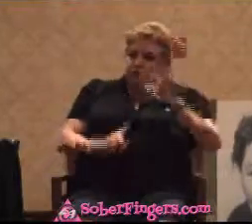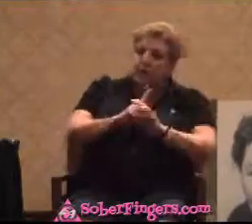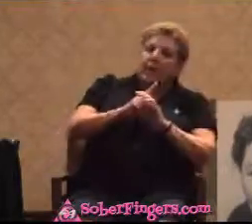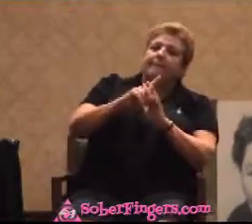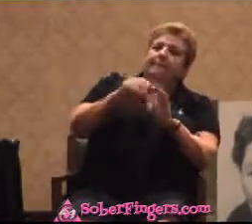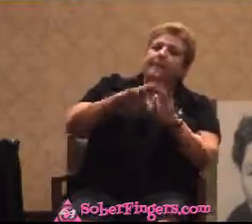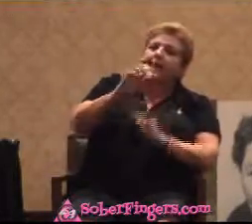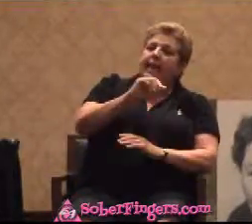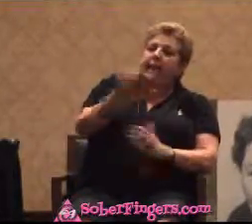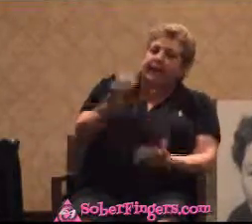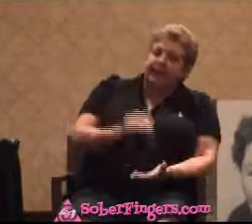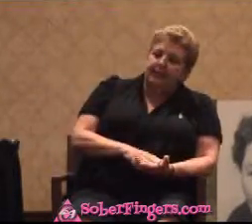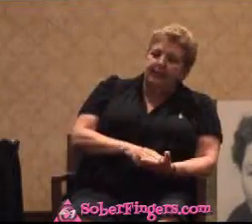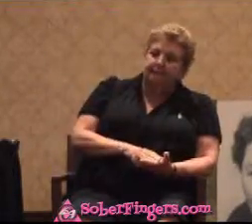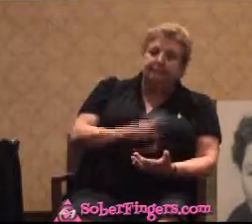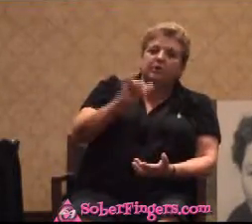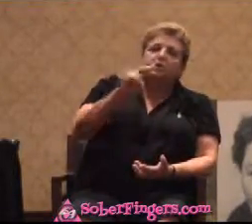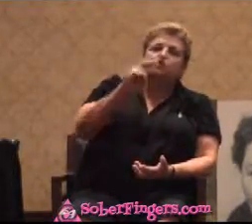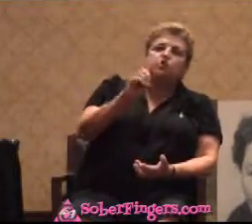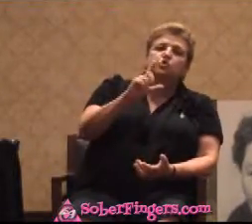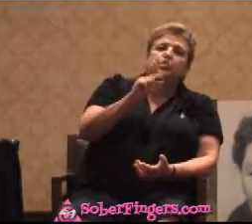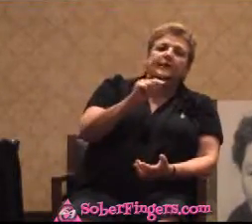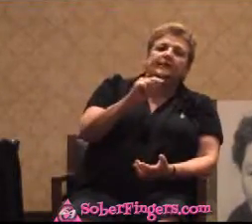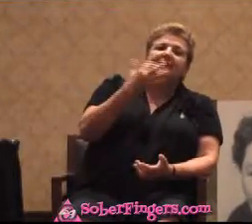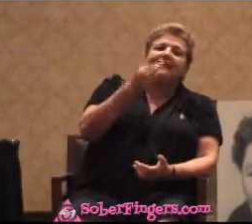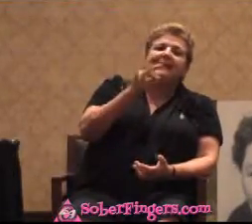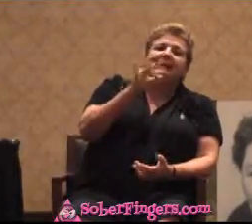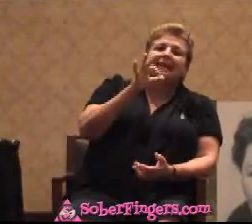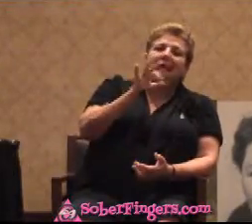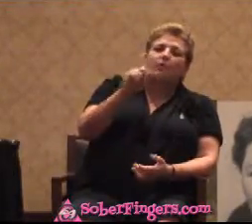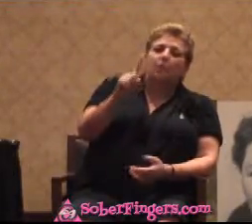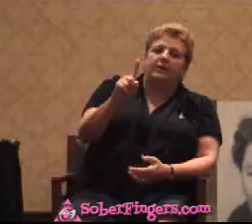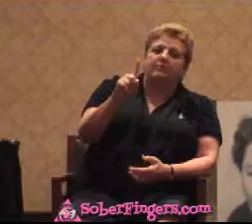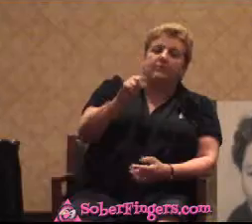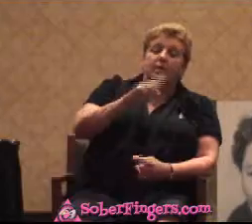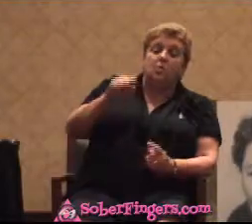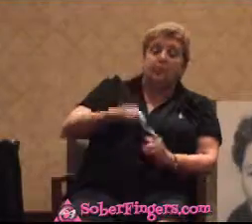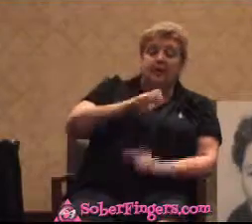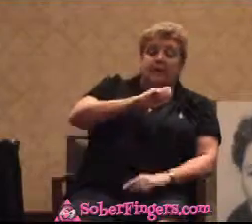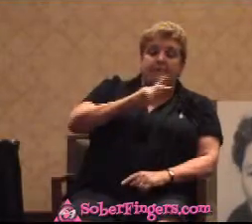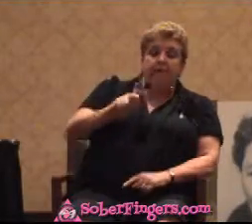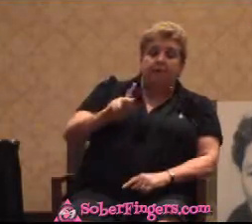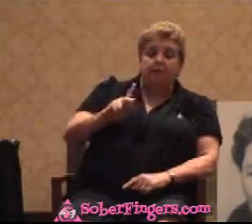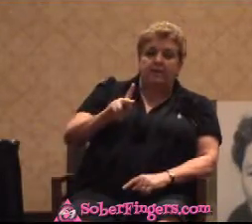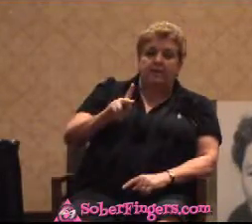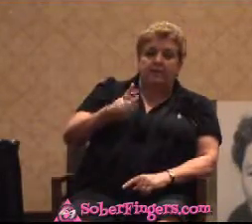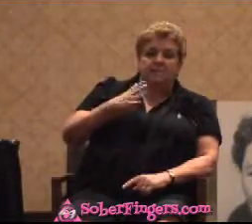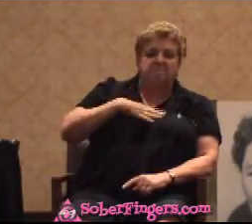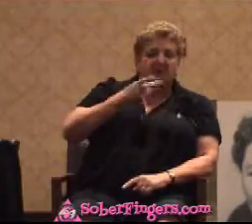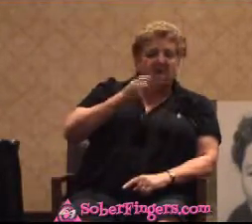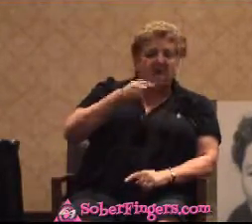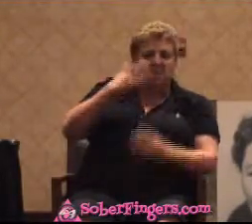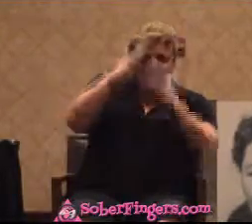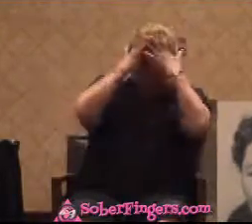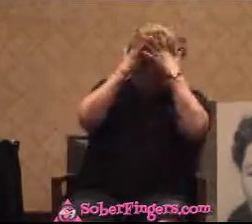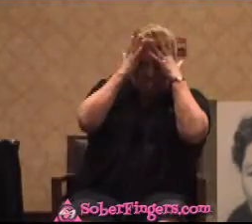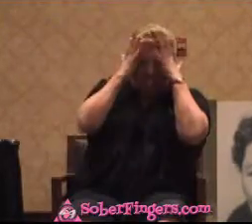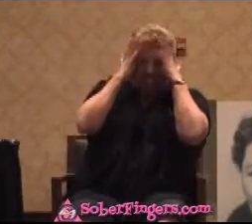guys, June the 20th, 1991. And when I showed back up, my hair was matted to my head. I had been sleeping